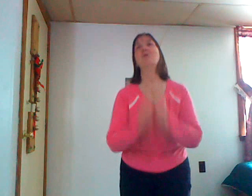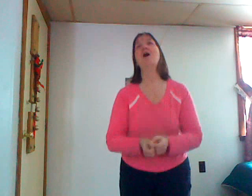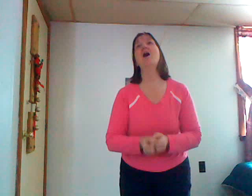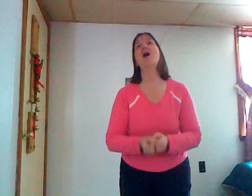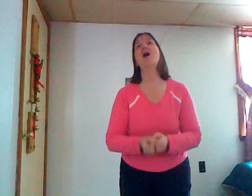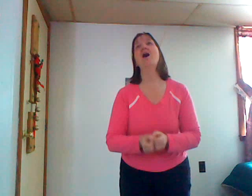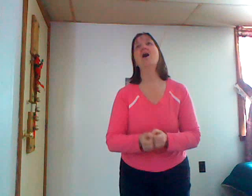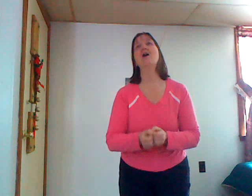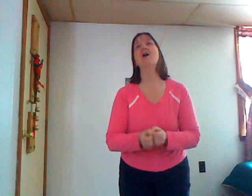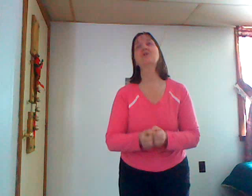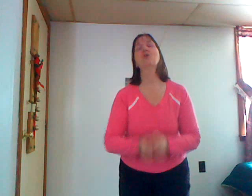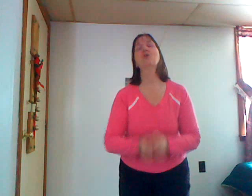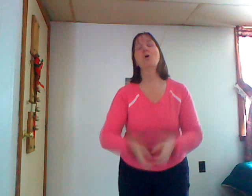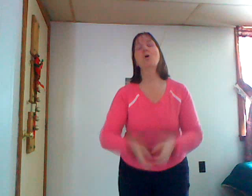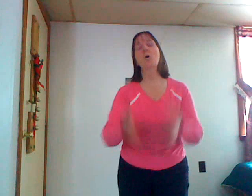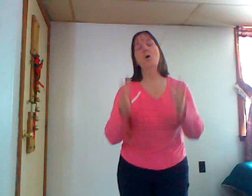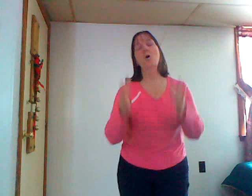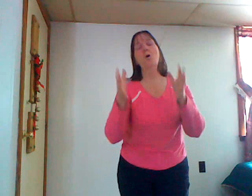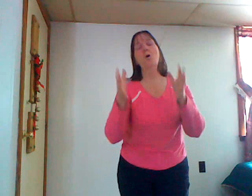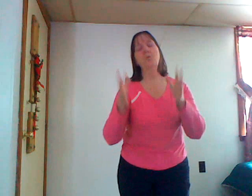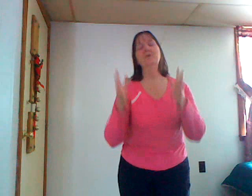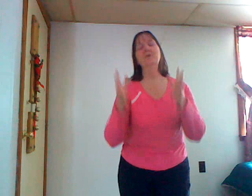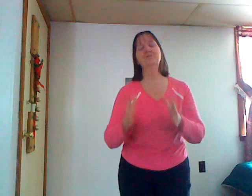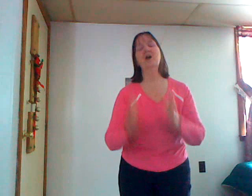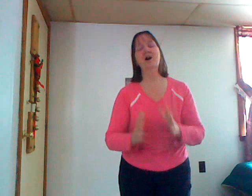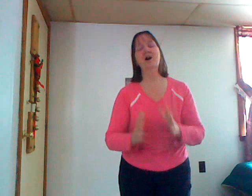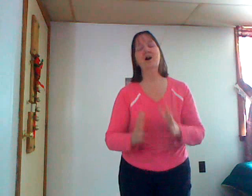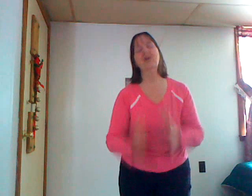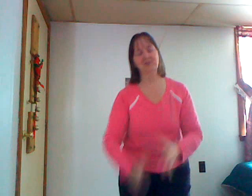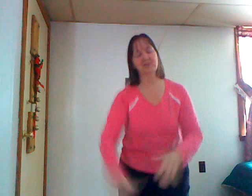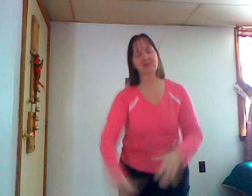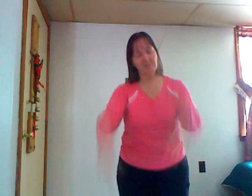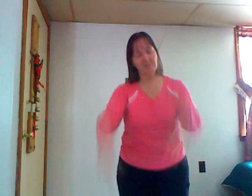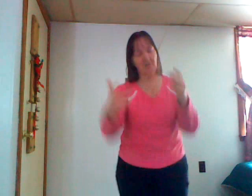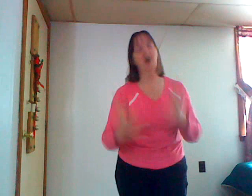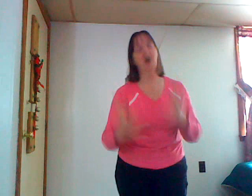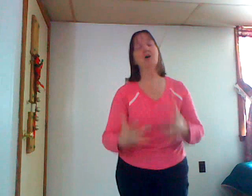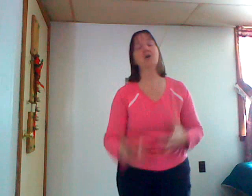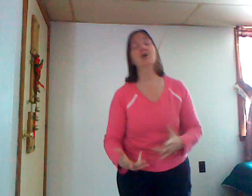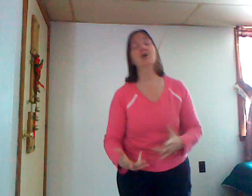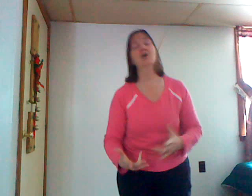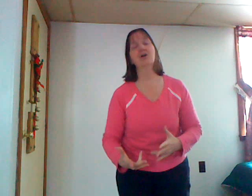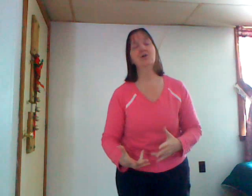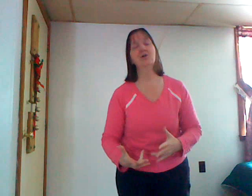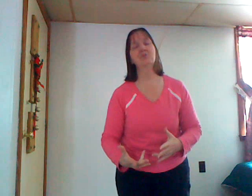part, oh, when darkness comes.